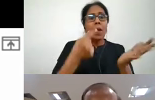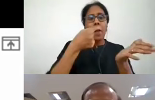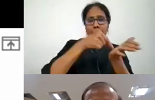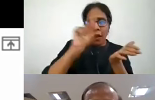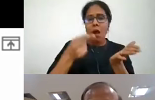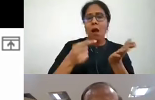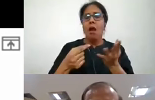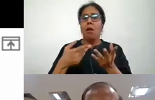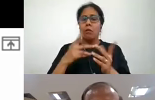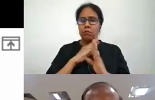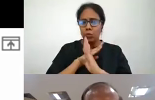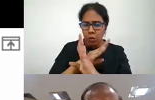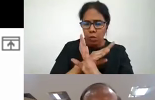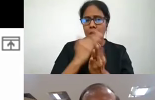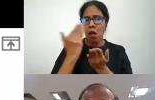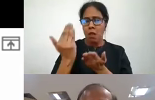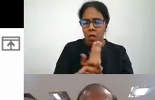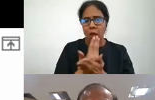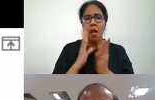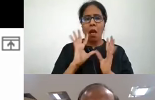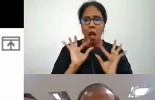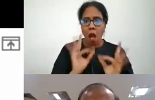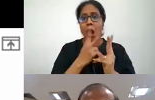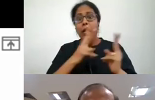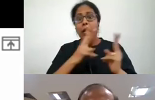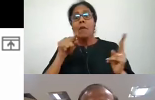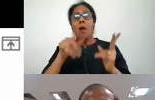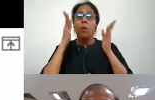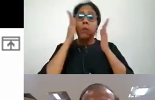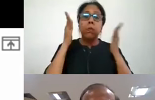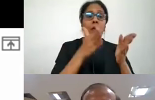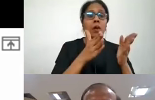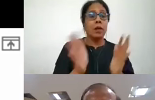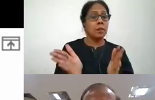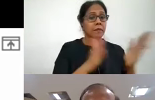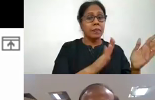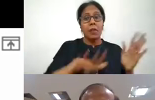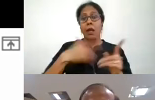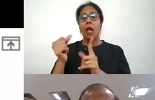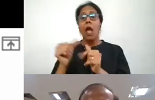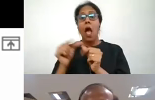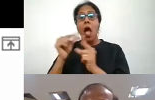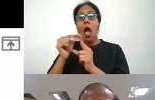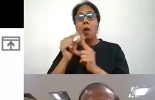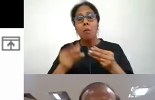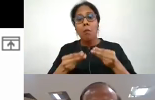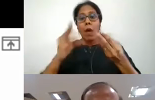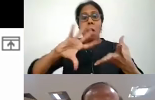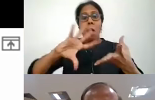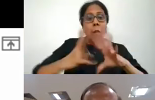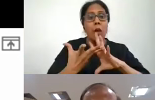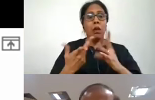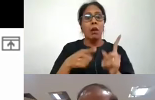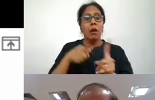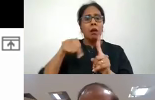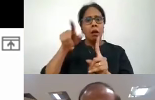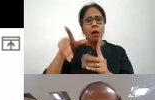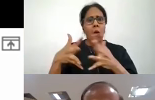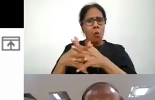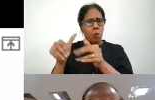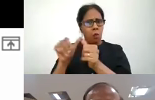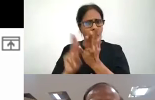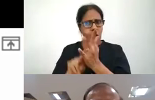accounting and security, which is very important. Then we have an app provider, which is able to show up the available WANI compliant Wi-Fi